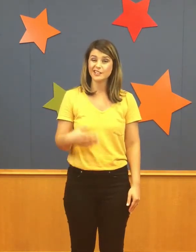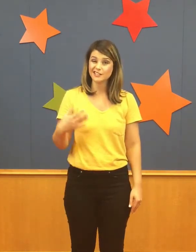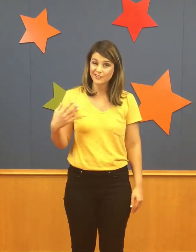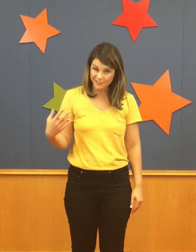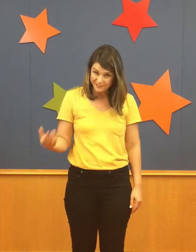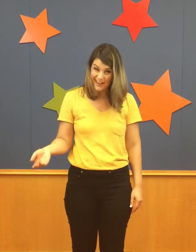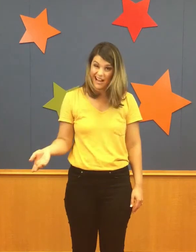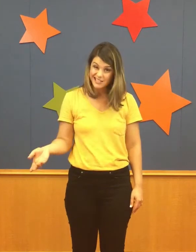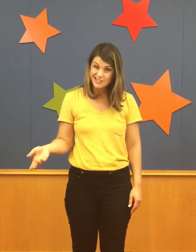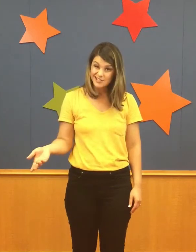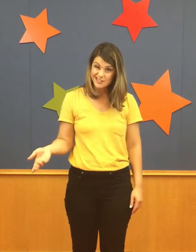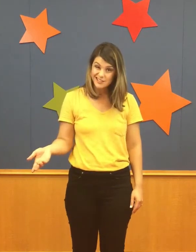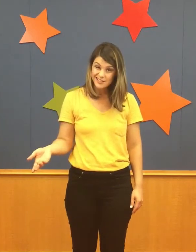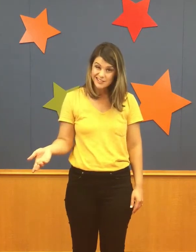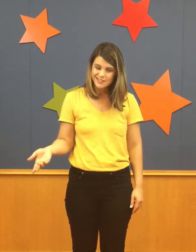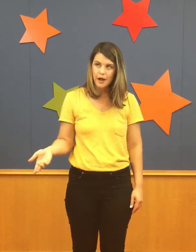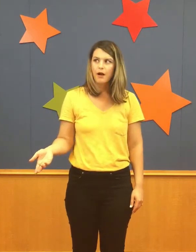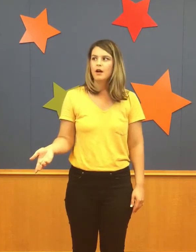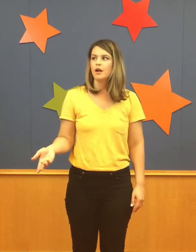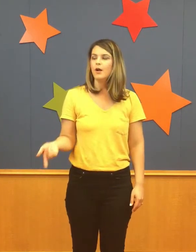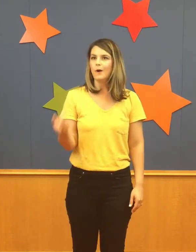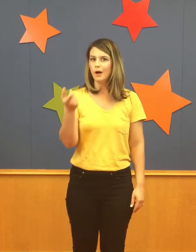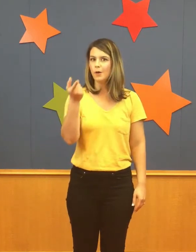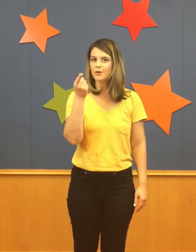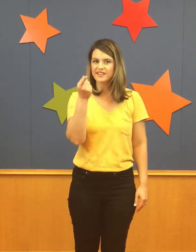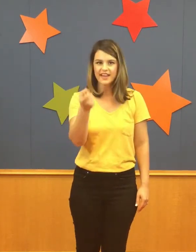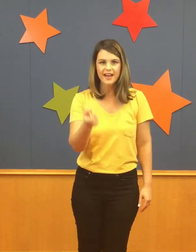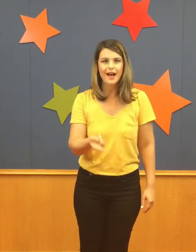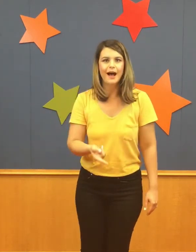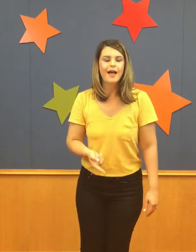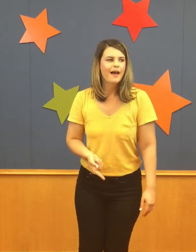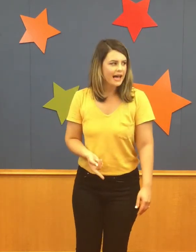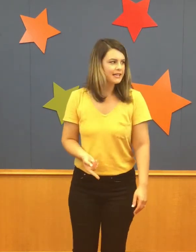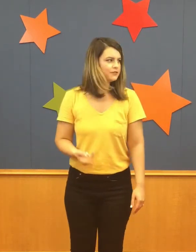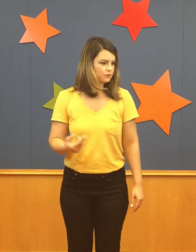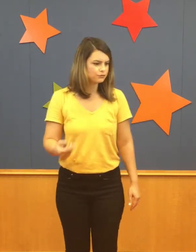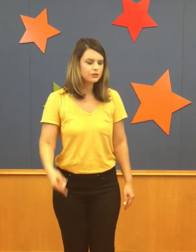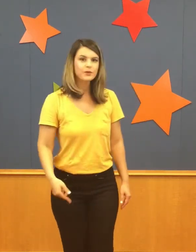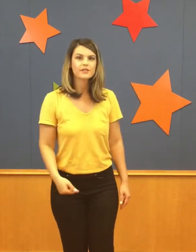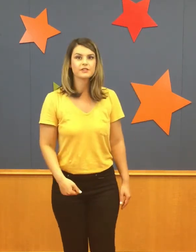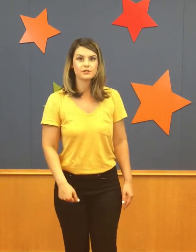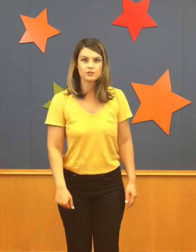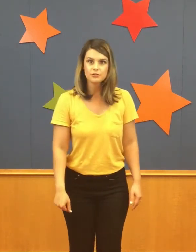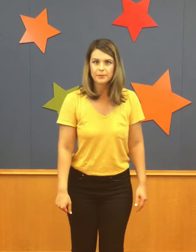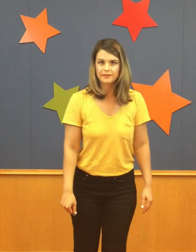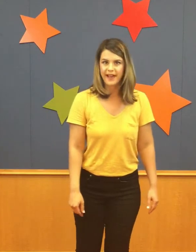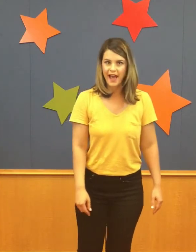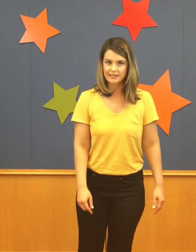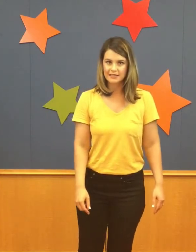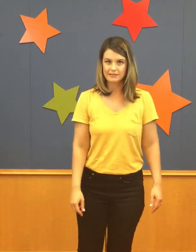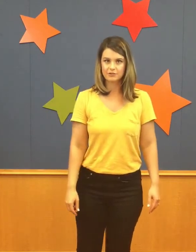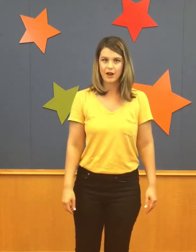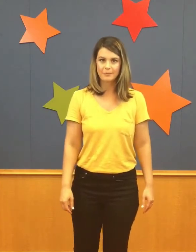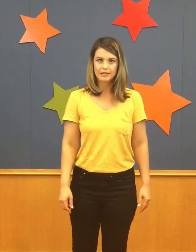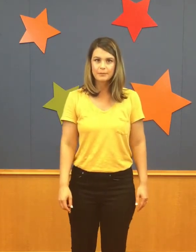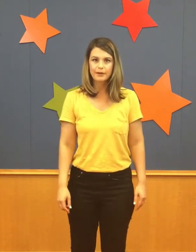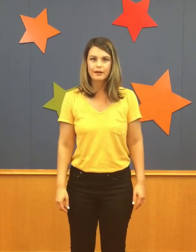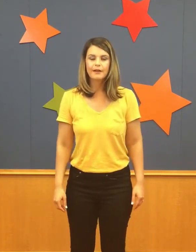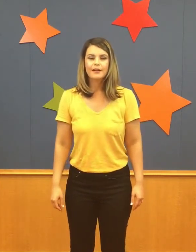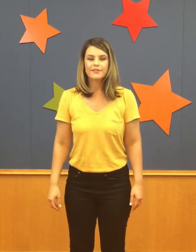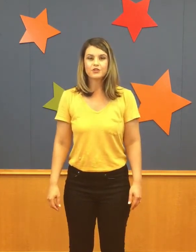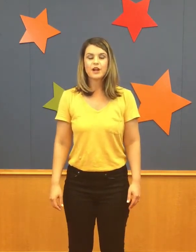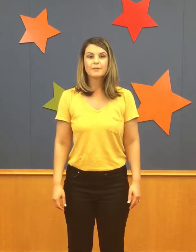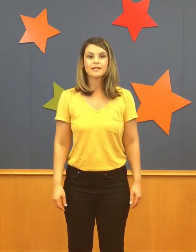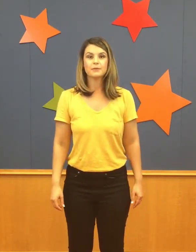can go a little faster? Oh, yeah. I have some footwear that's super fast, said the